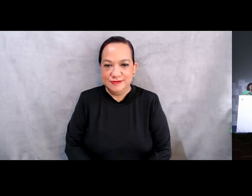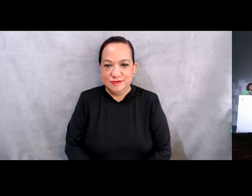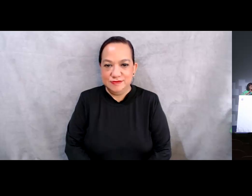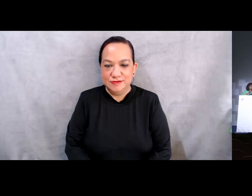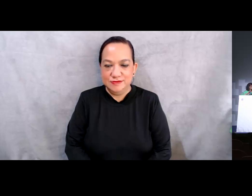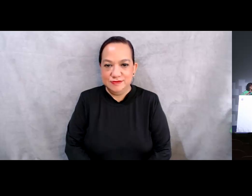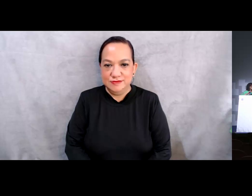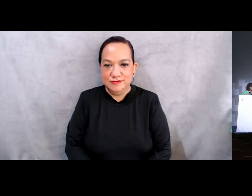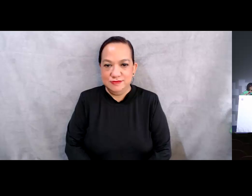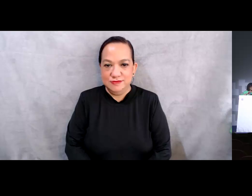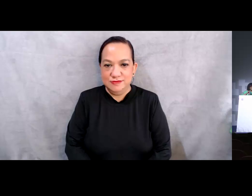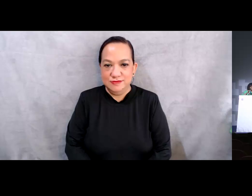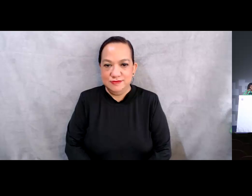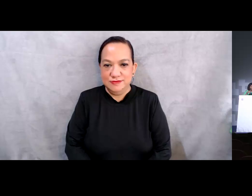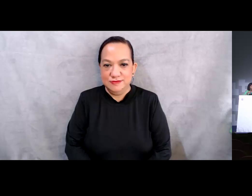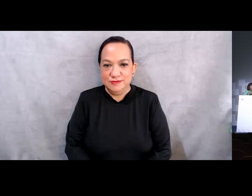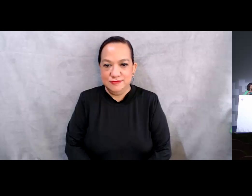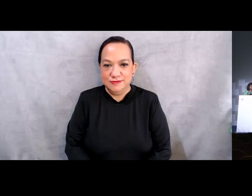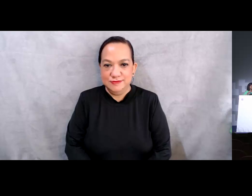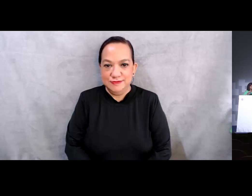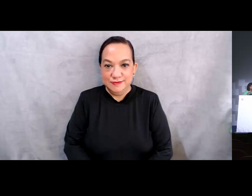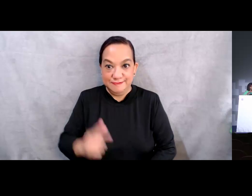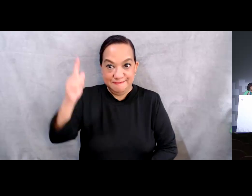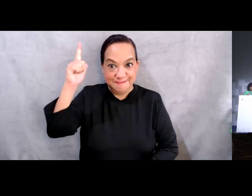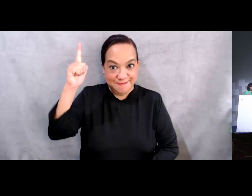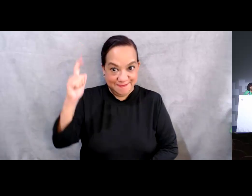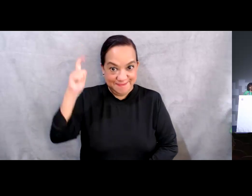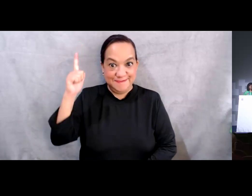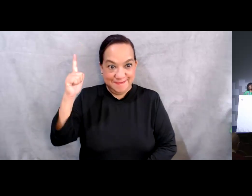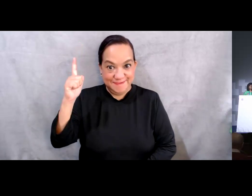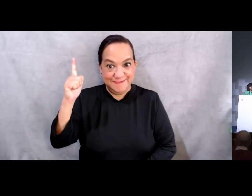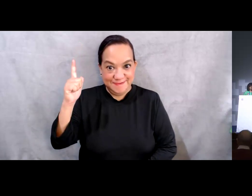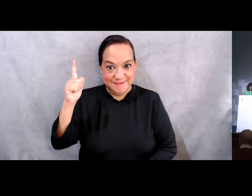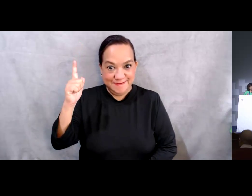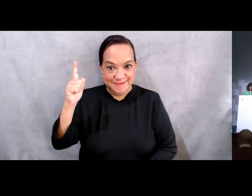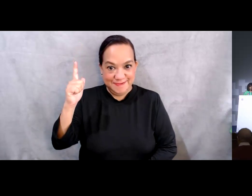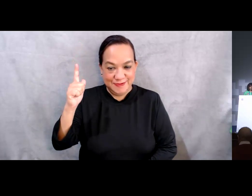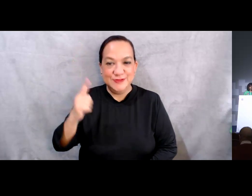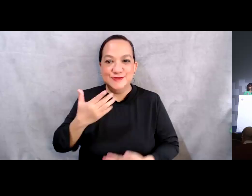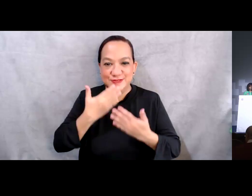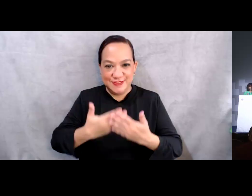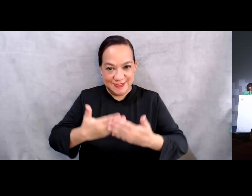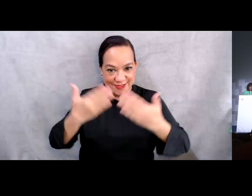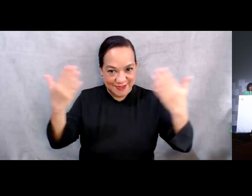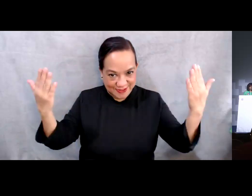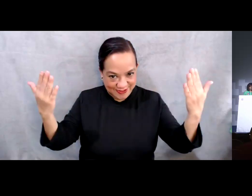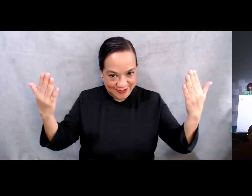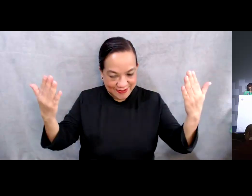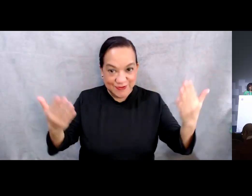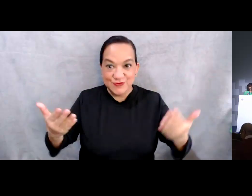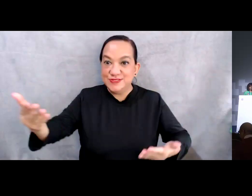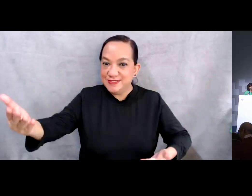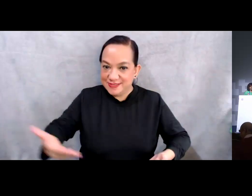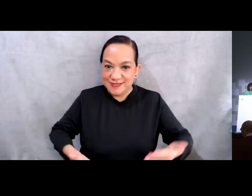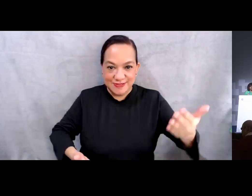Great. Okay, I think we can get started. So good morning and welcome everyone to a ground-up perspective on